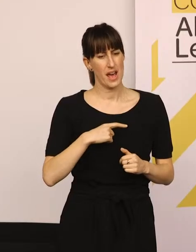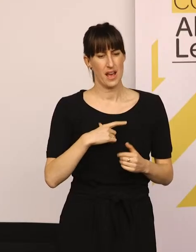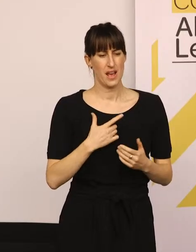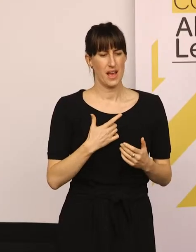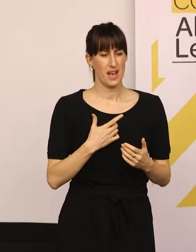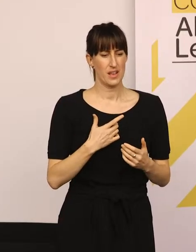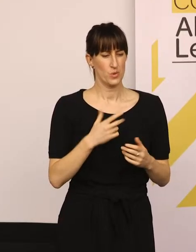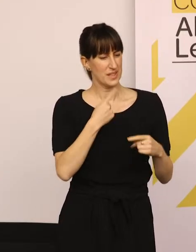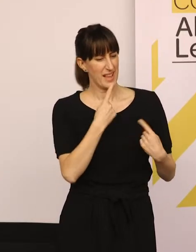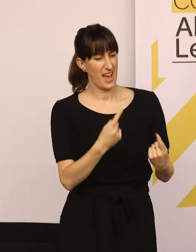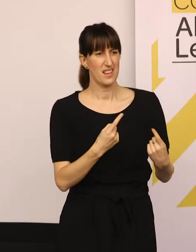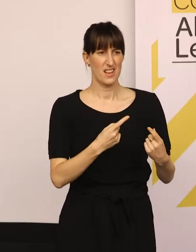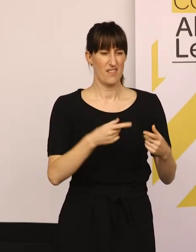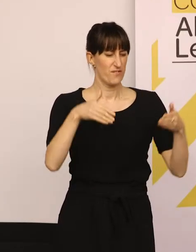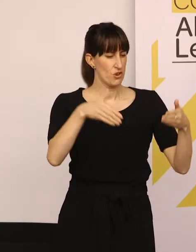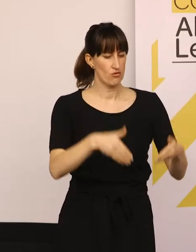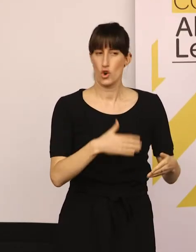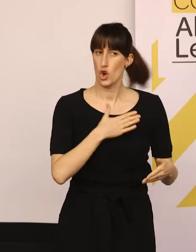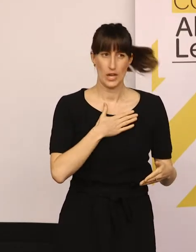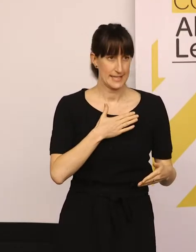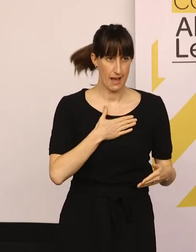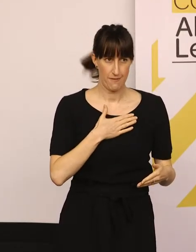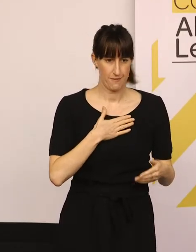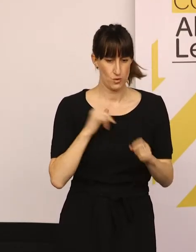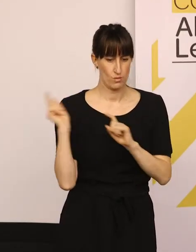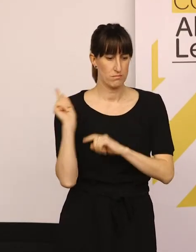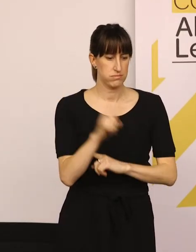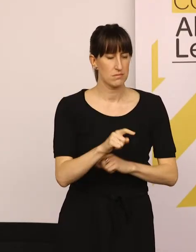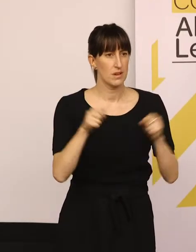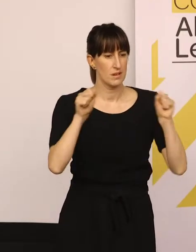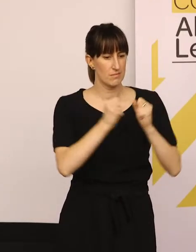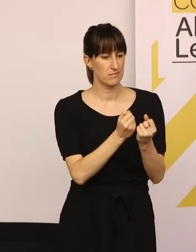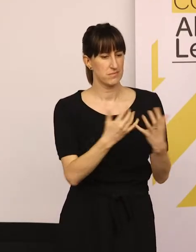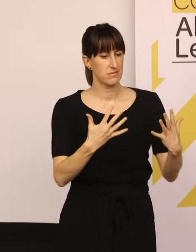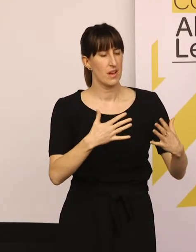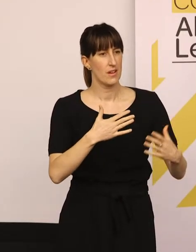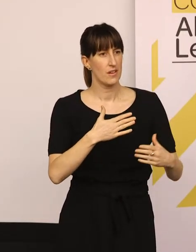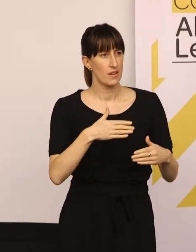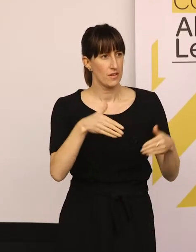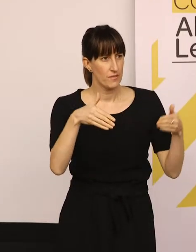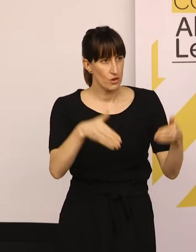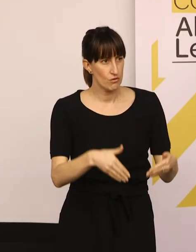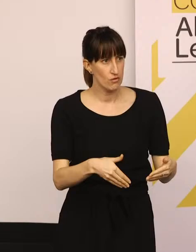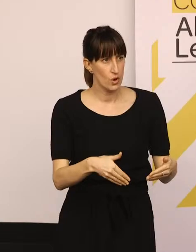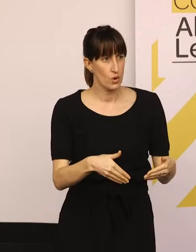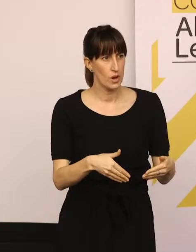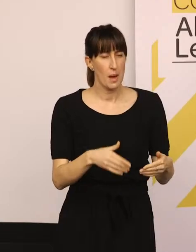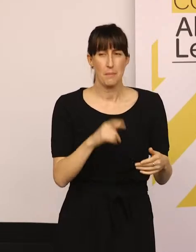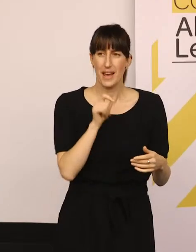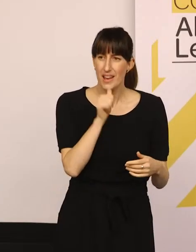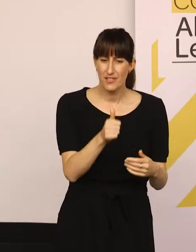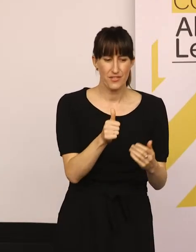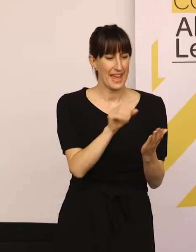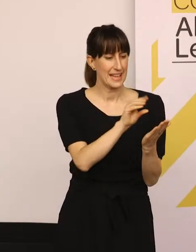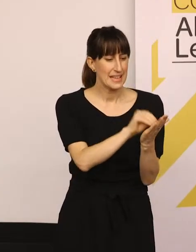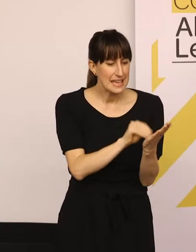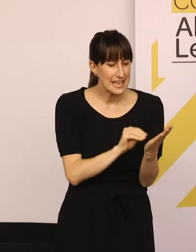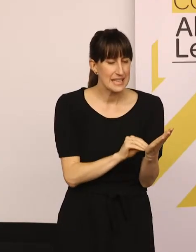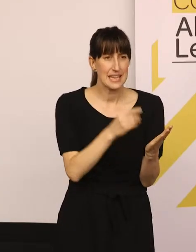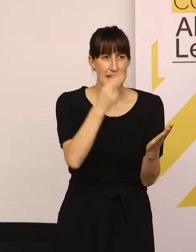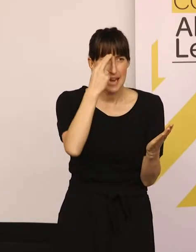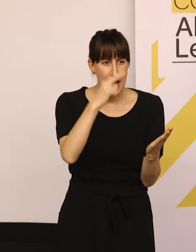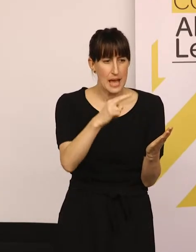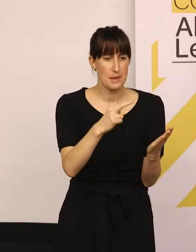to attend wider, potentially looser contact traced events, like I guess weddings? I